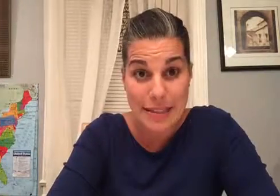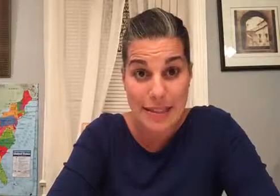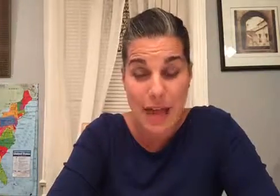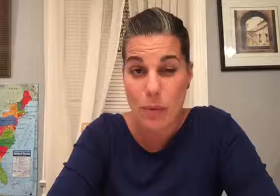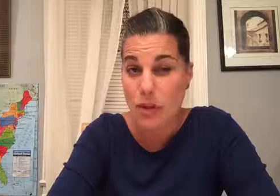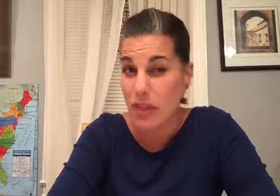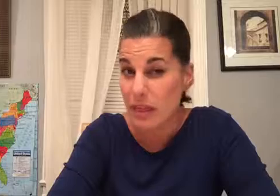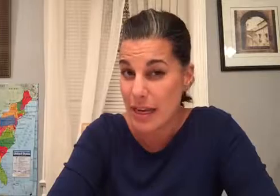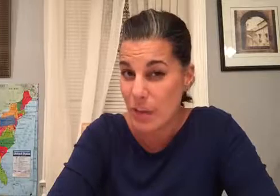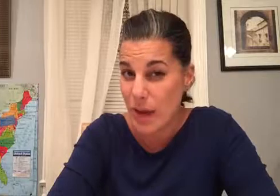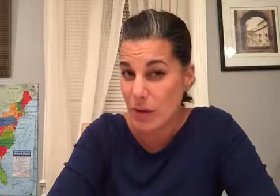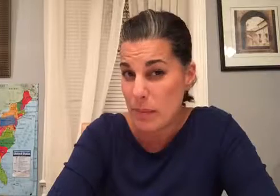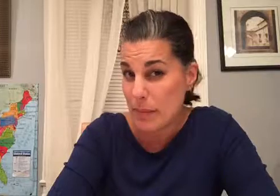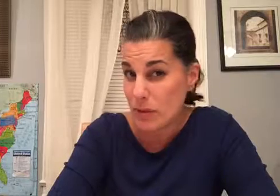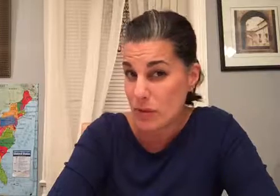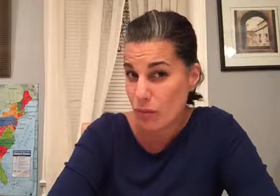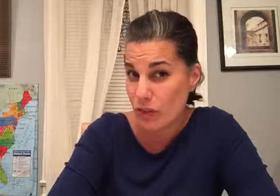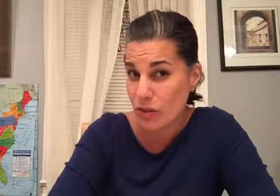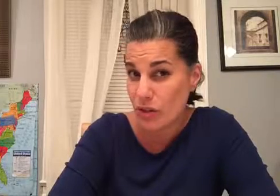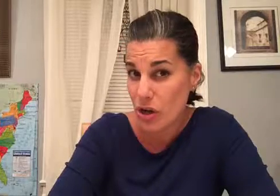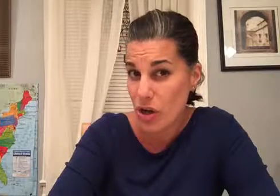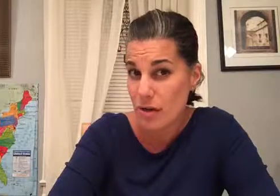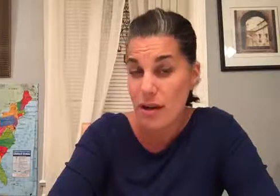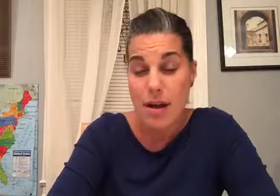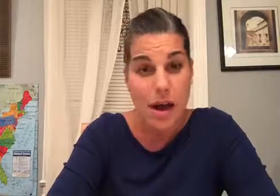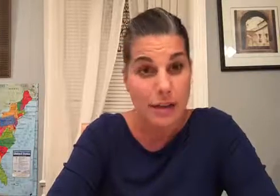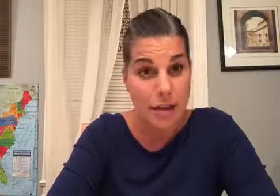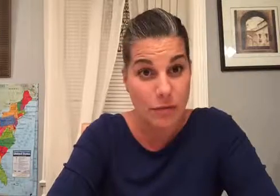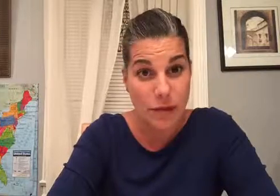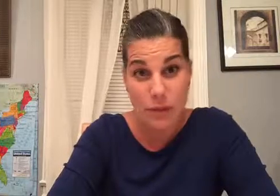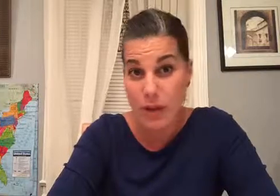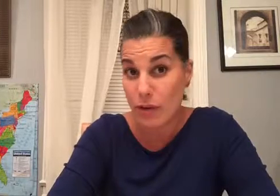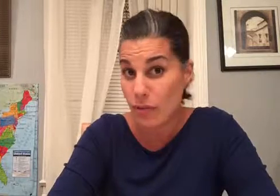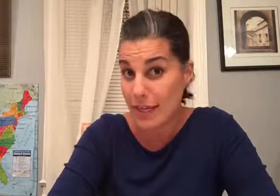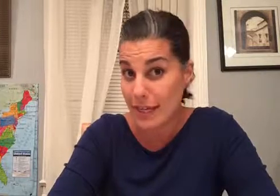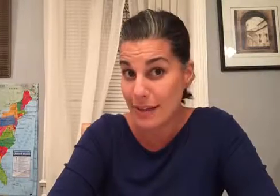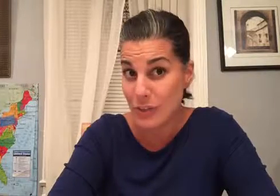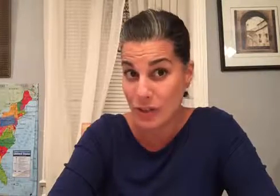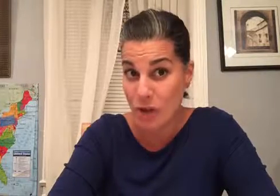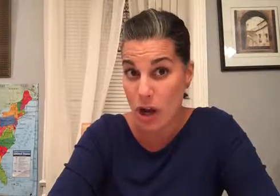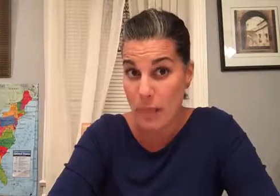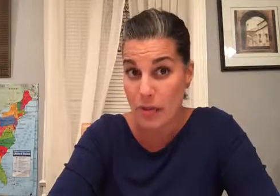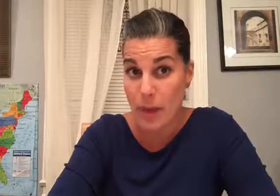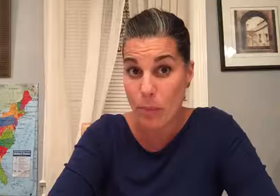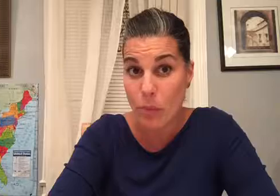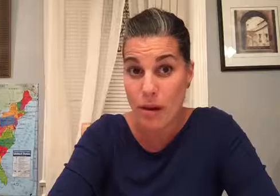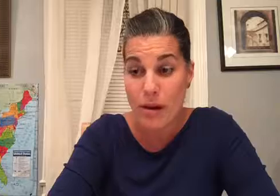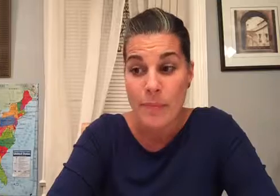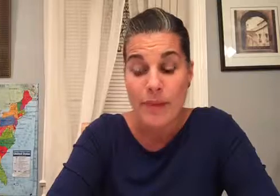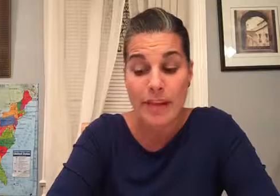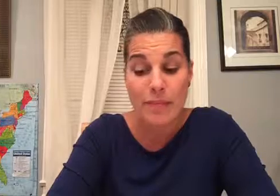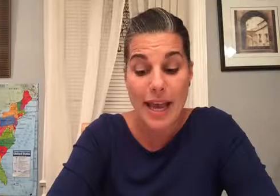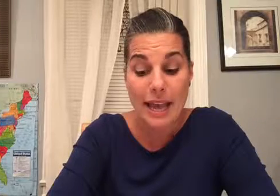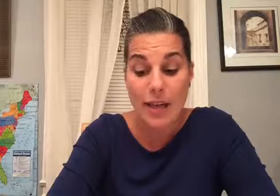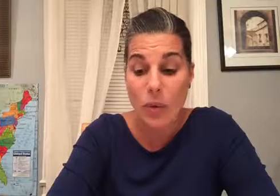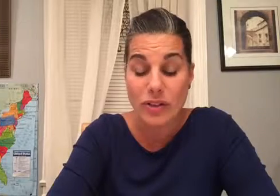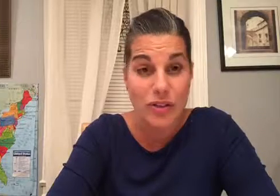ABCs. I want you to think about and maybe do some research on deaf people and reading so we can talk about that more. Give me any questions